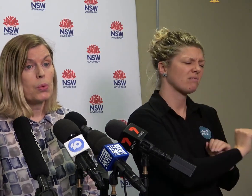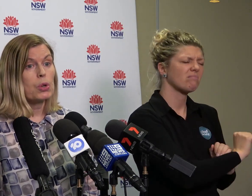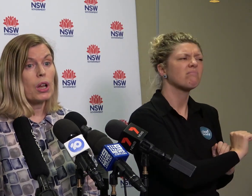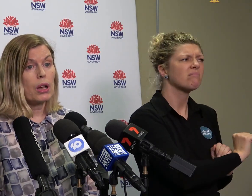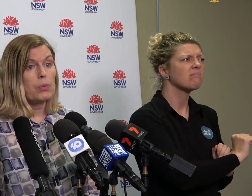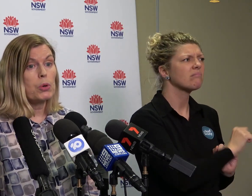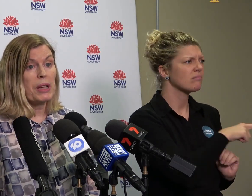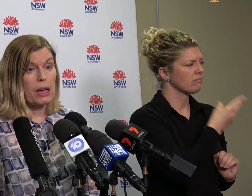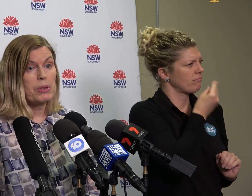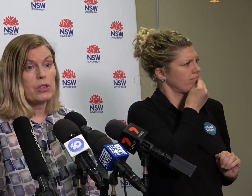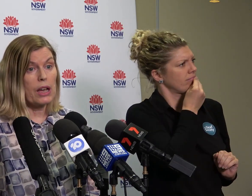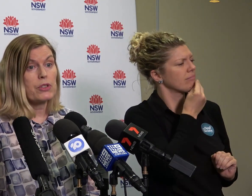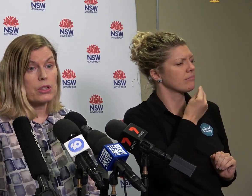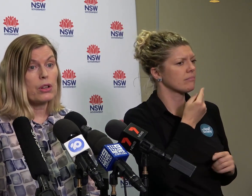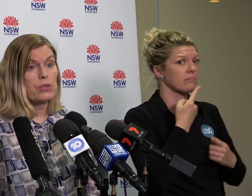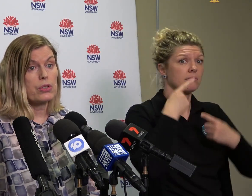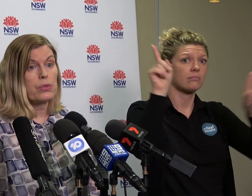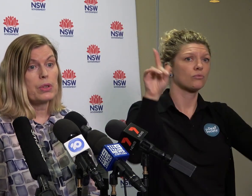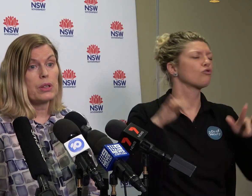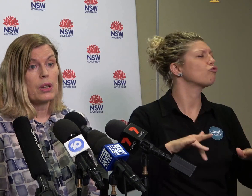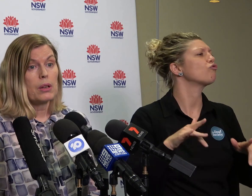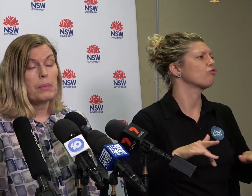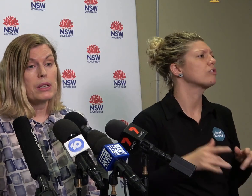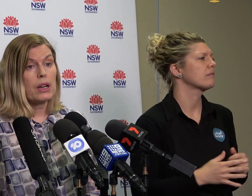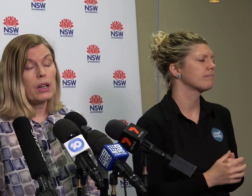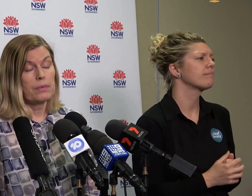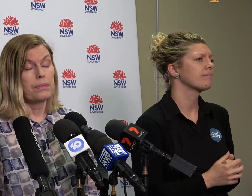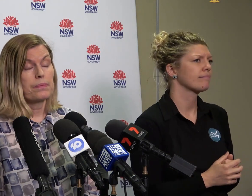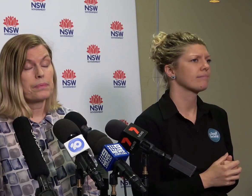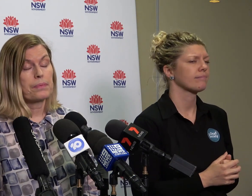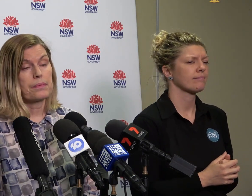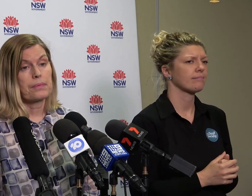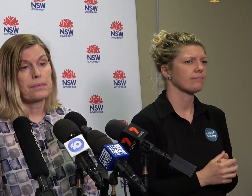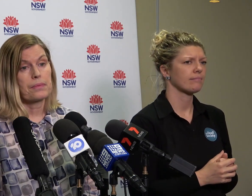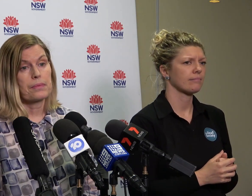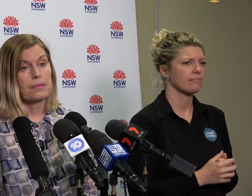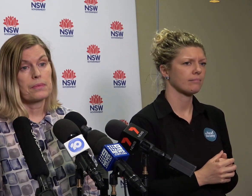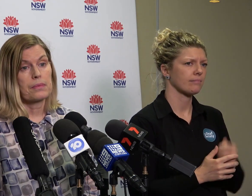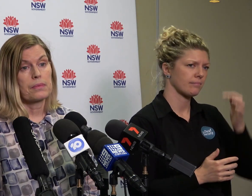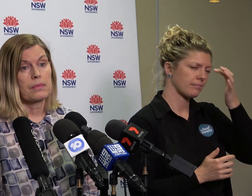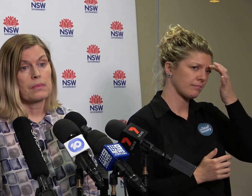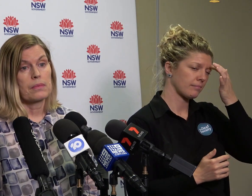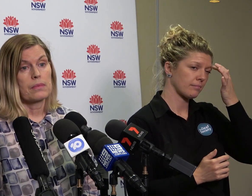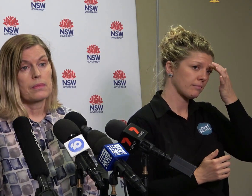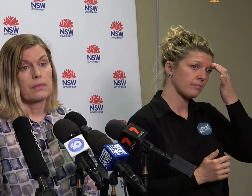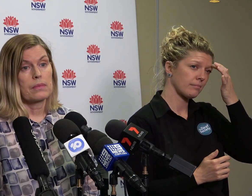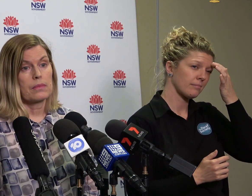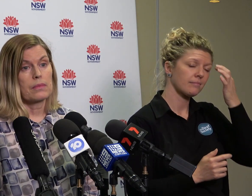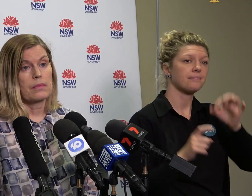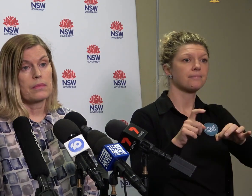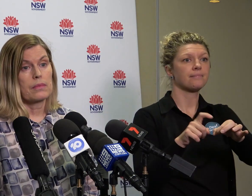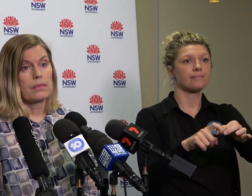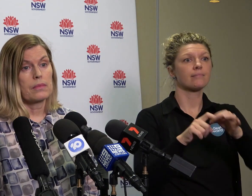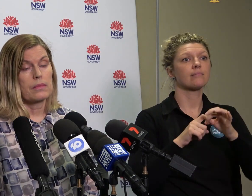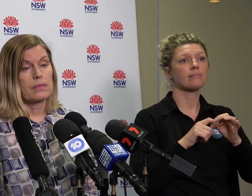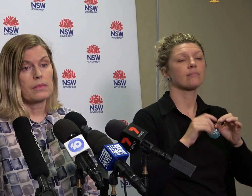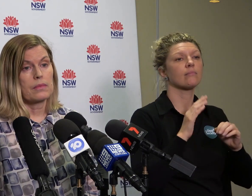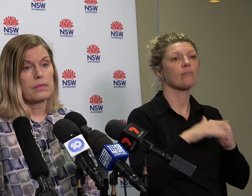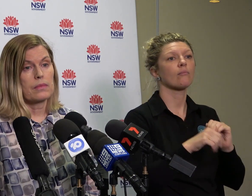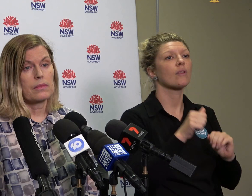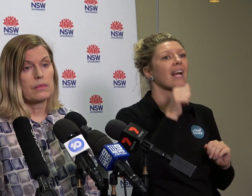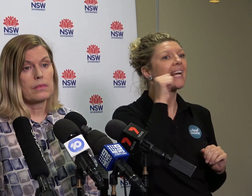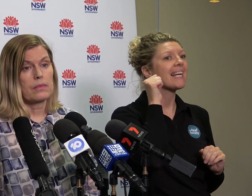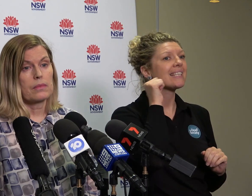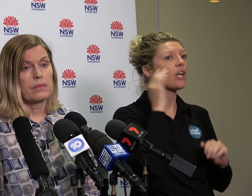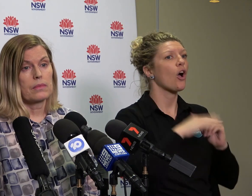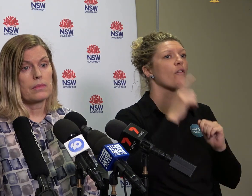he would be happy to have disclosed to the media. Can I just ask about the patient who was on yesterday's information on the Qatar